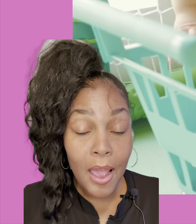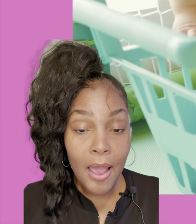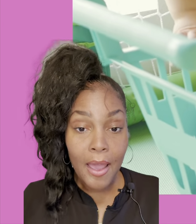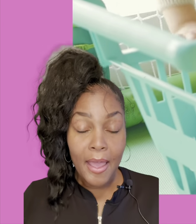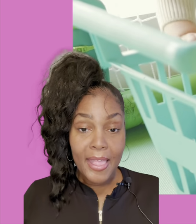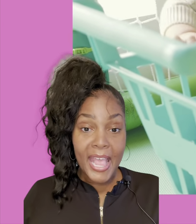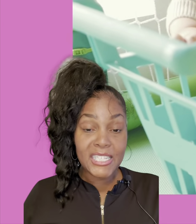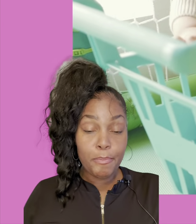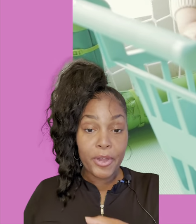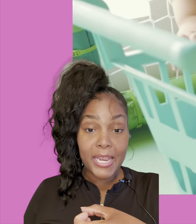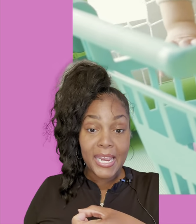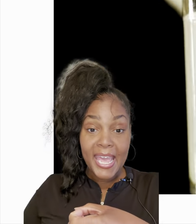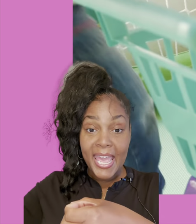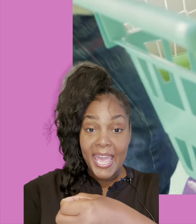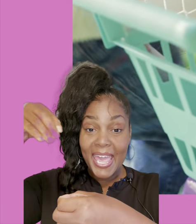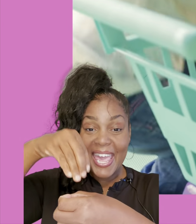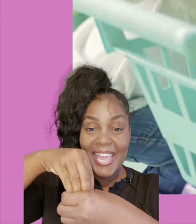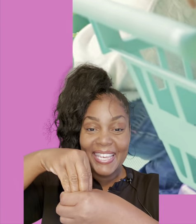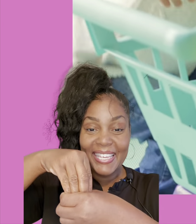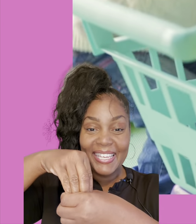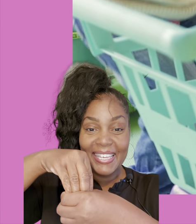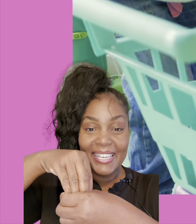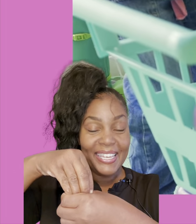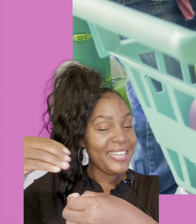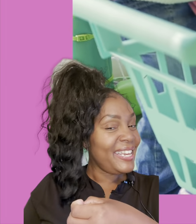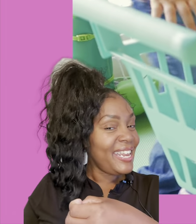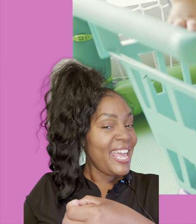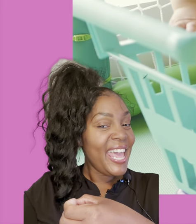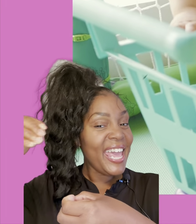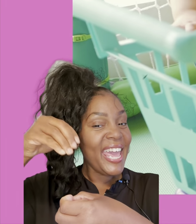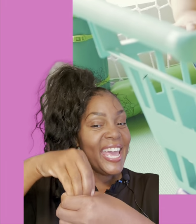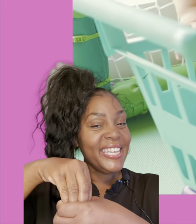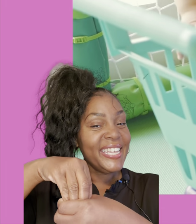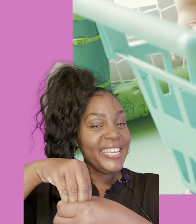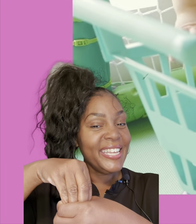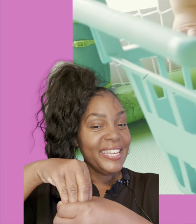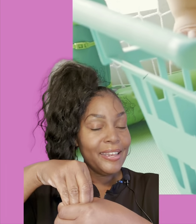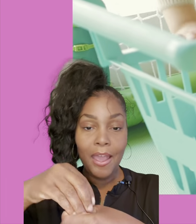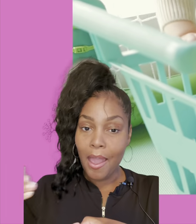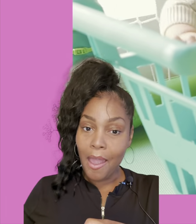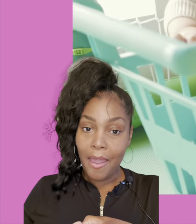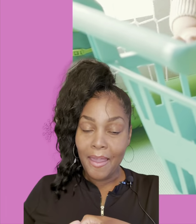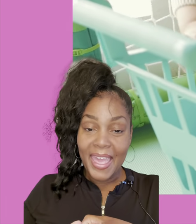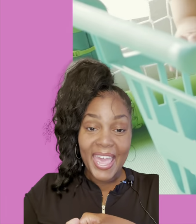In. Let's put it in. In.